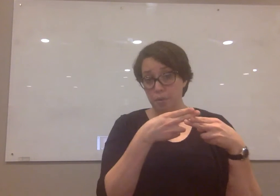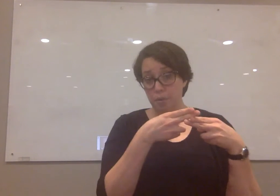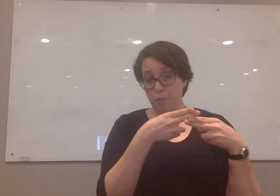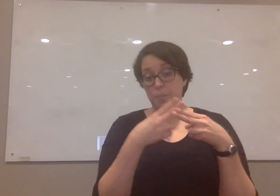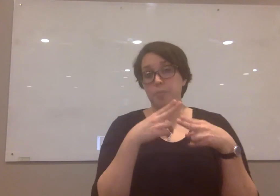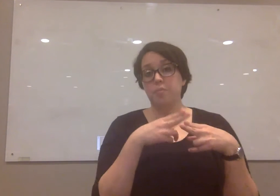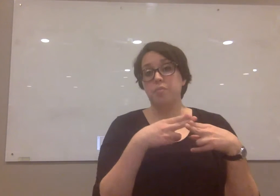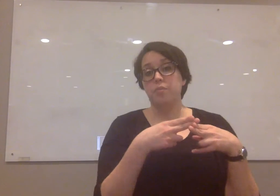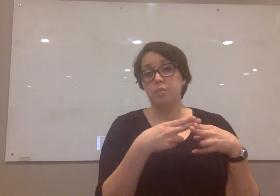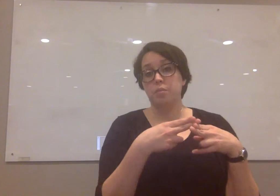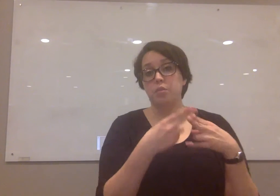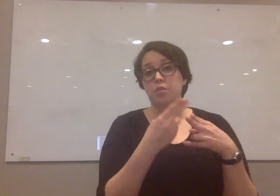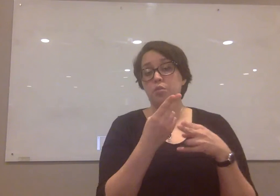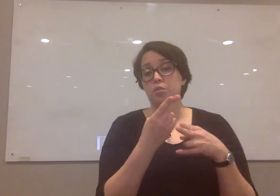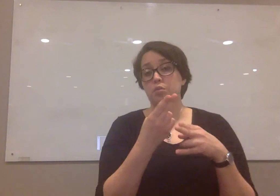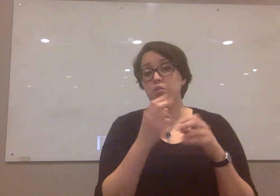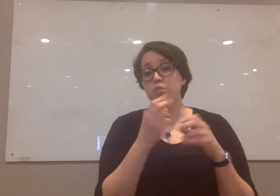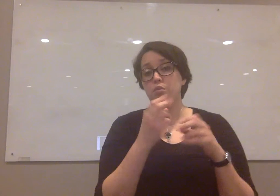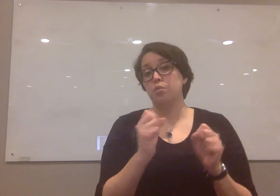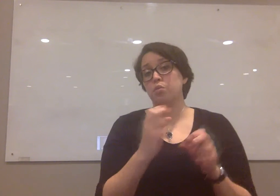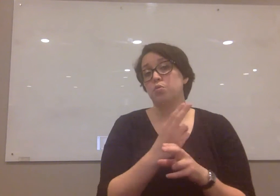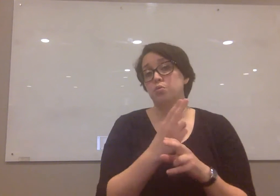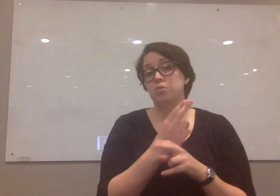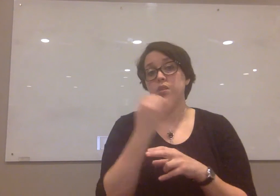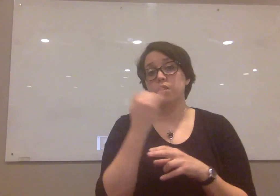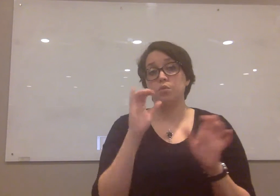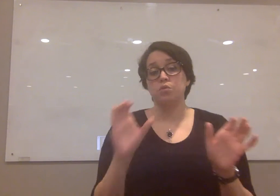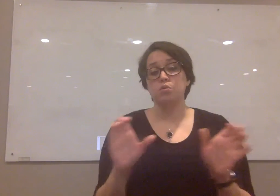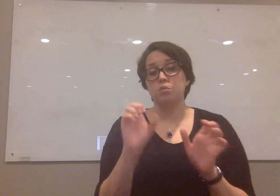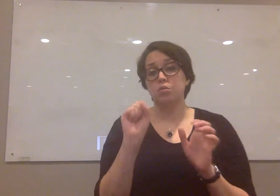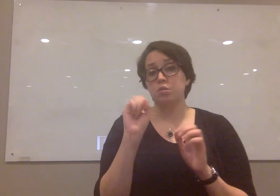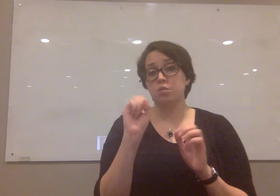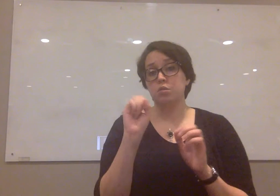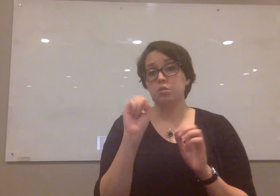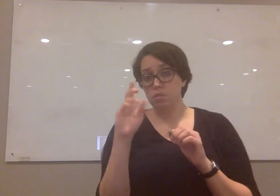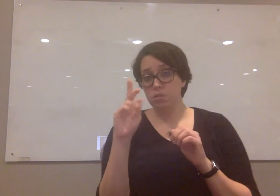useful if you are doing something like a socket where if the